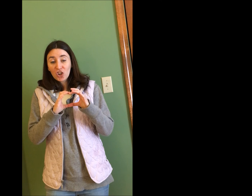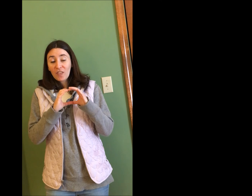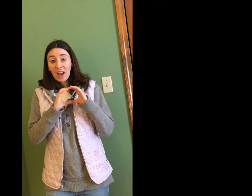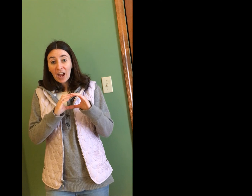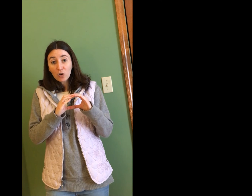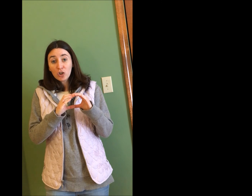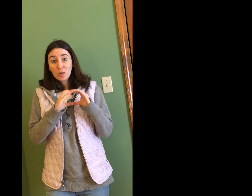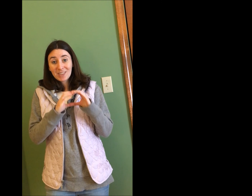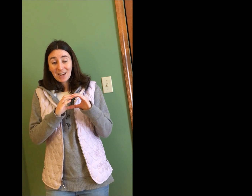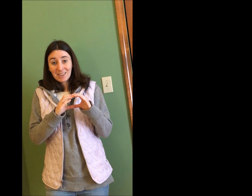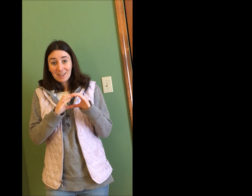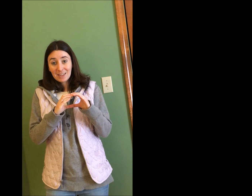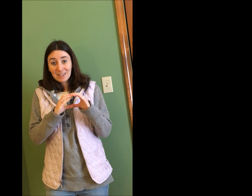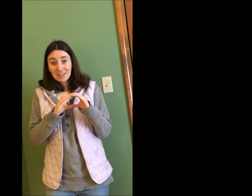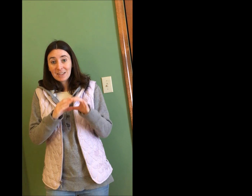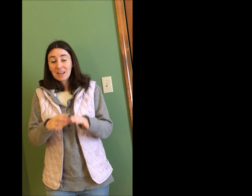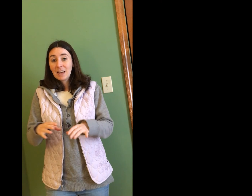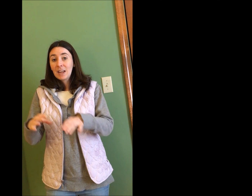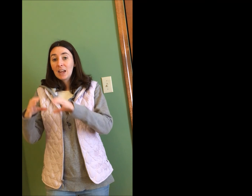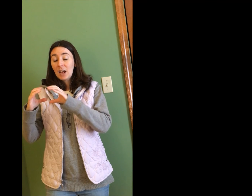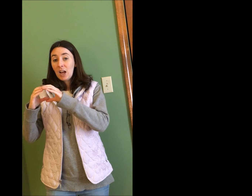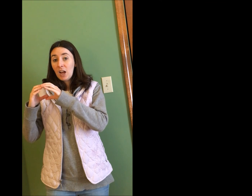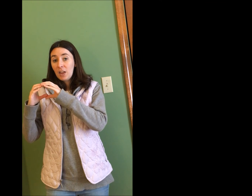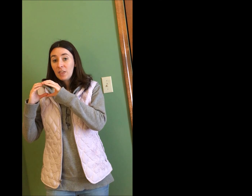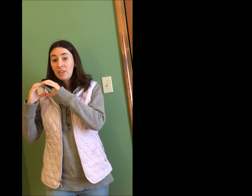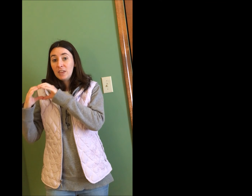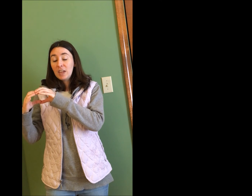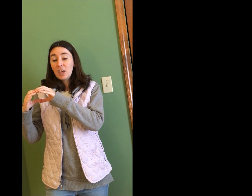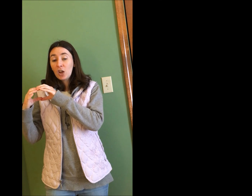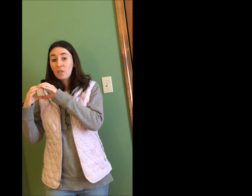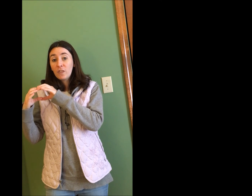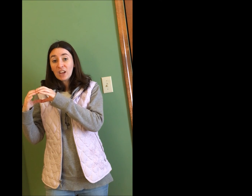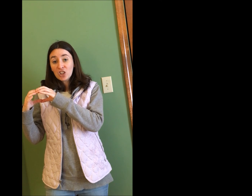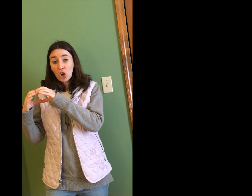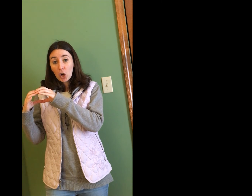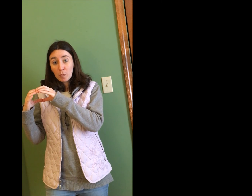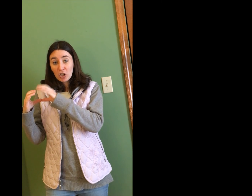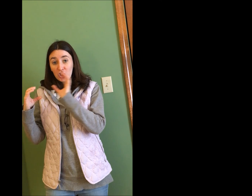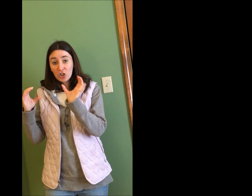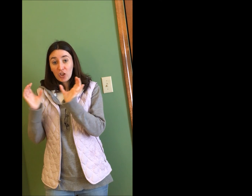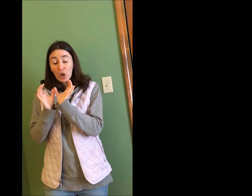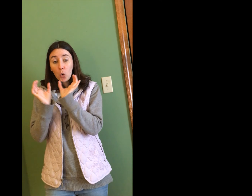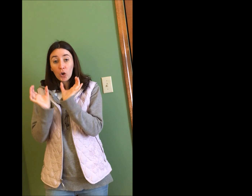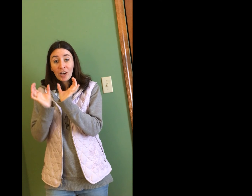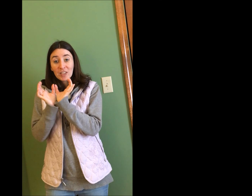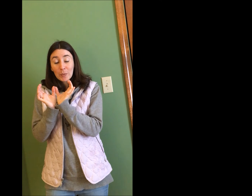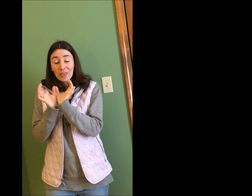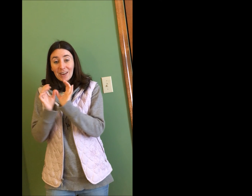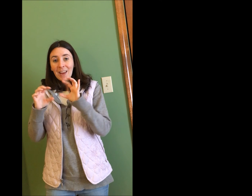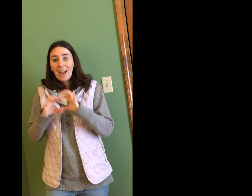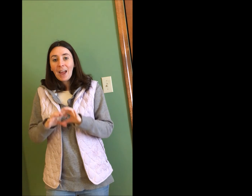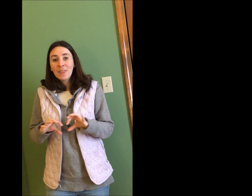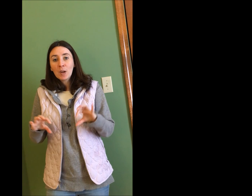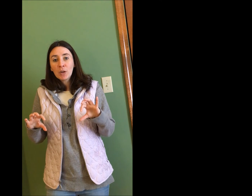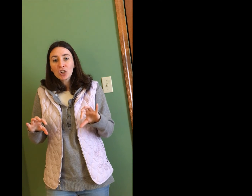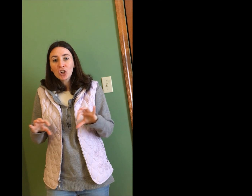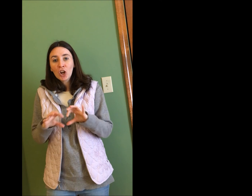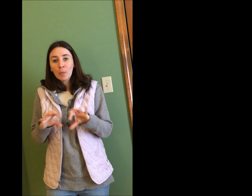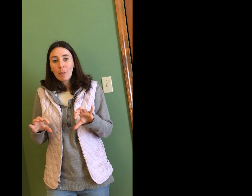of how do you sign this, the flashcard picture that coordinates with it, and then a picture on the